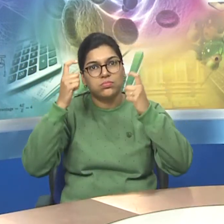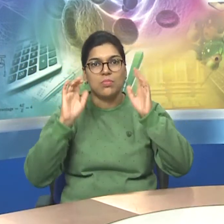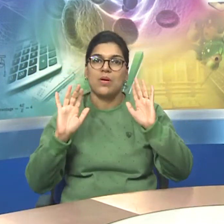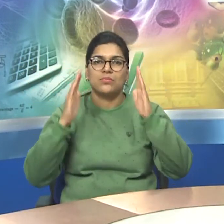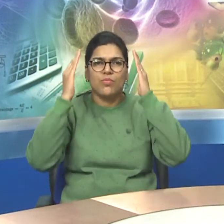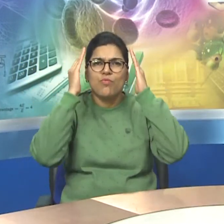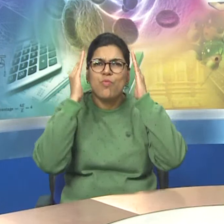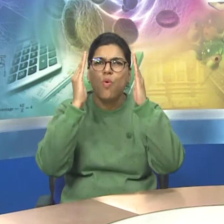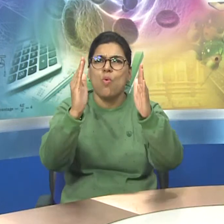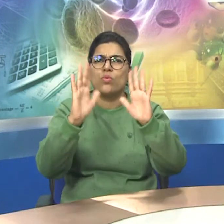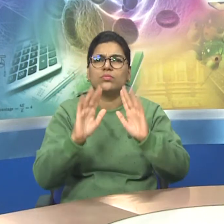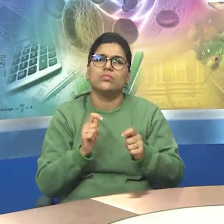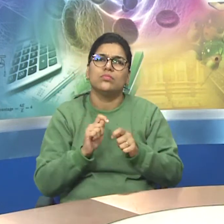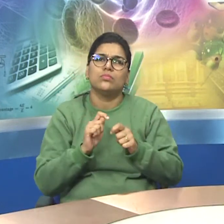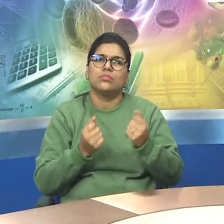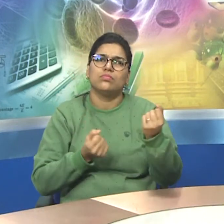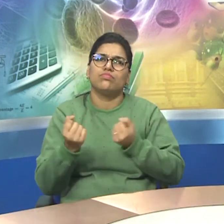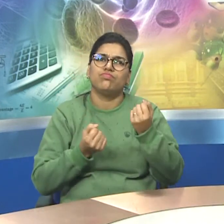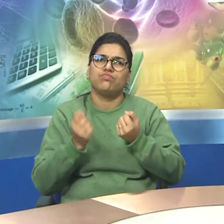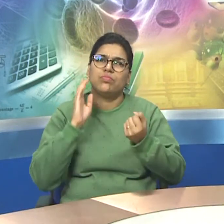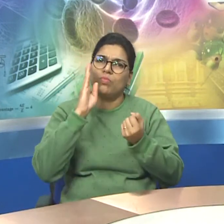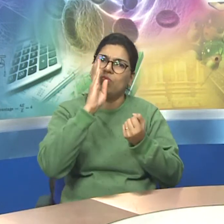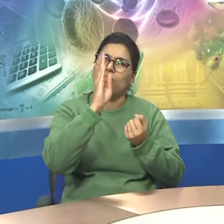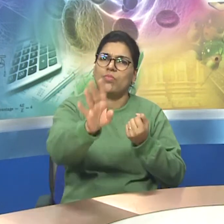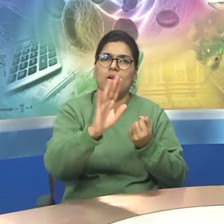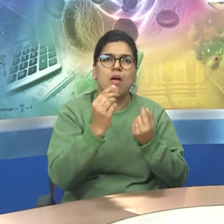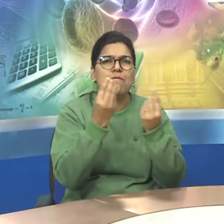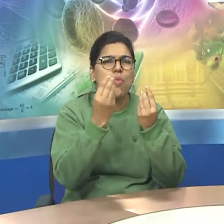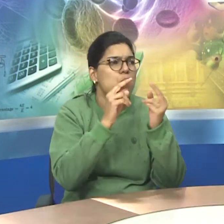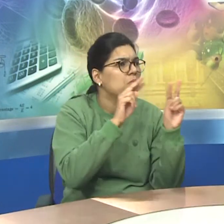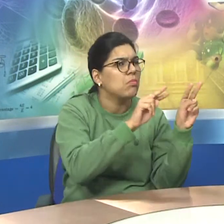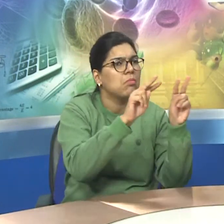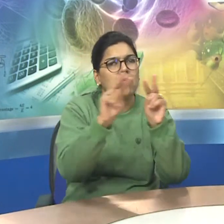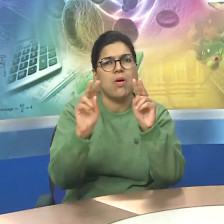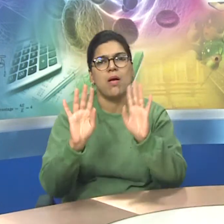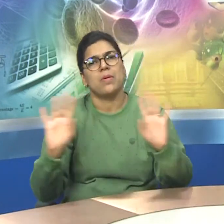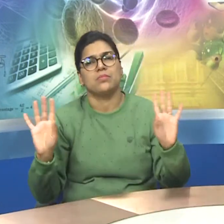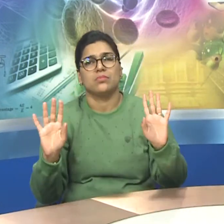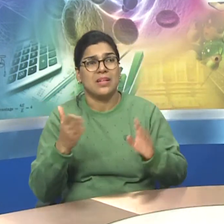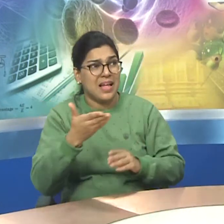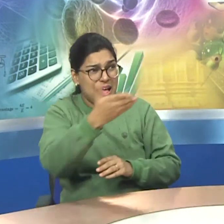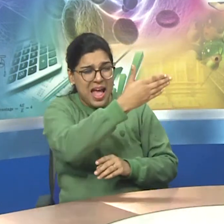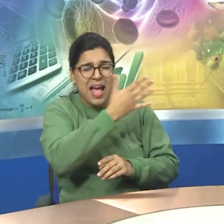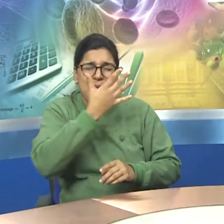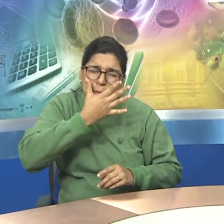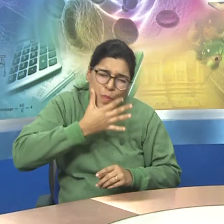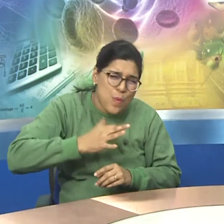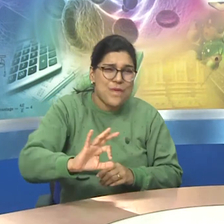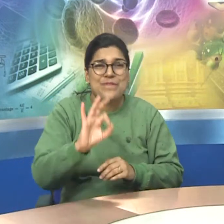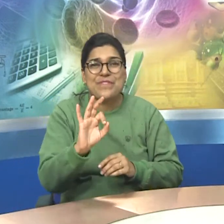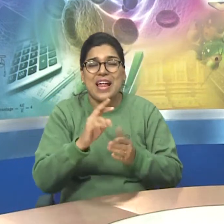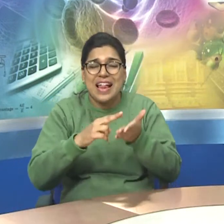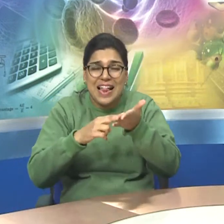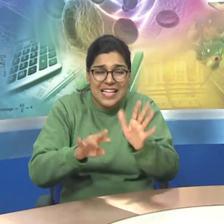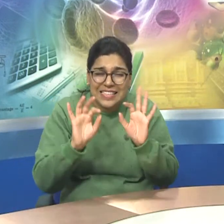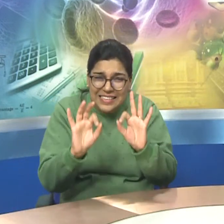about office, we are worried about some of the important work, but we are too